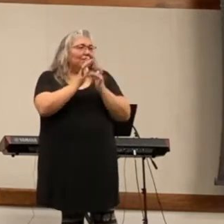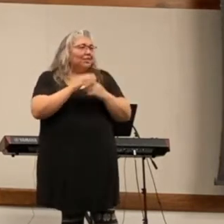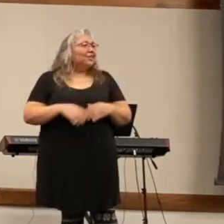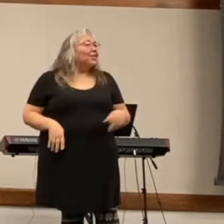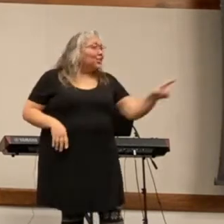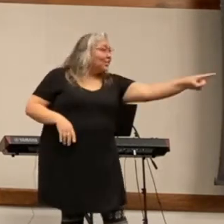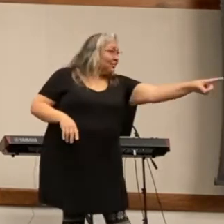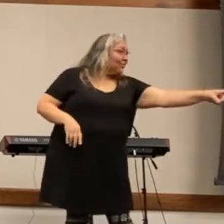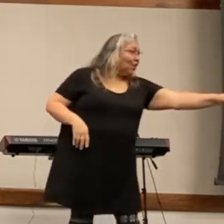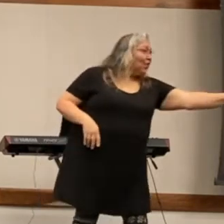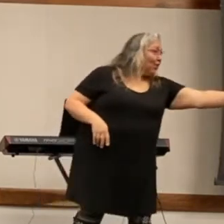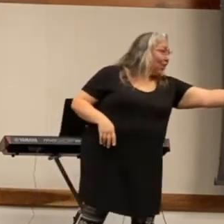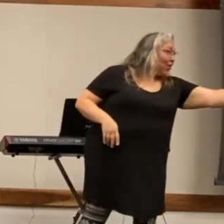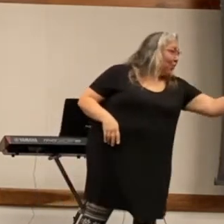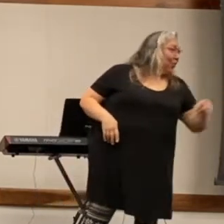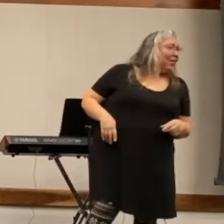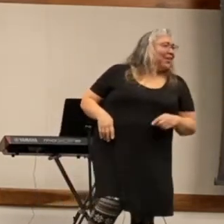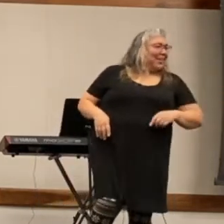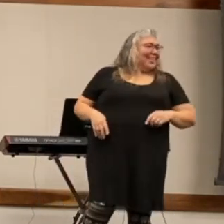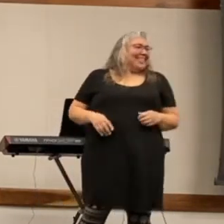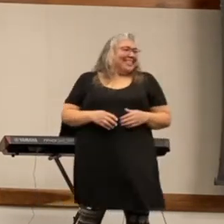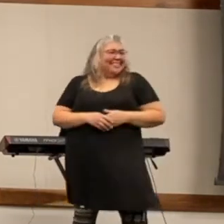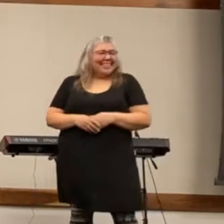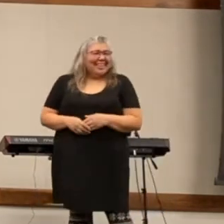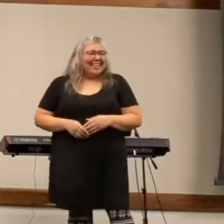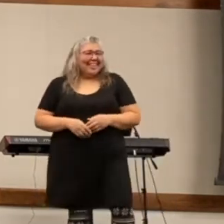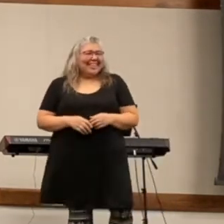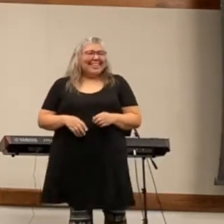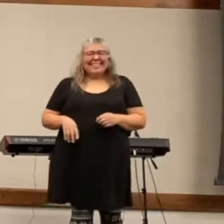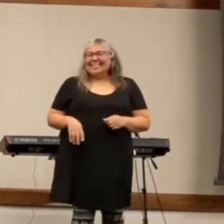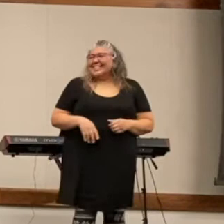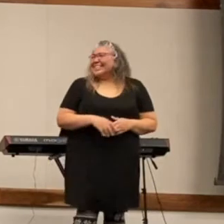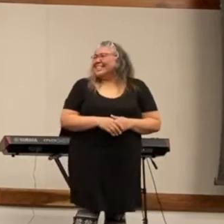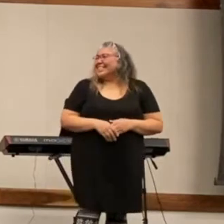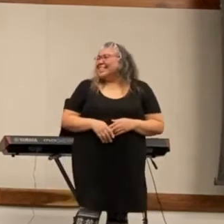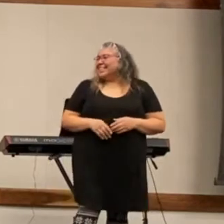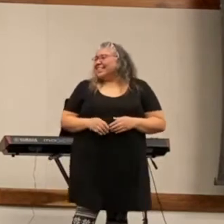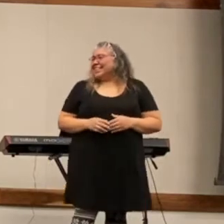you. Jesus. Oh, yeah.